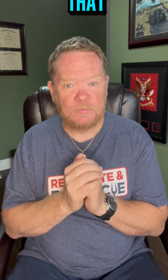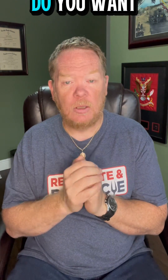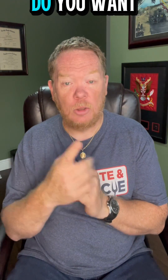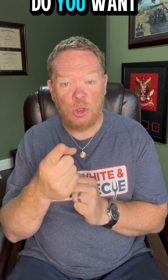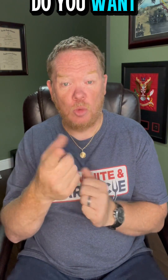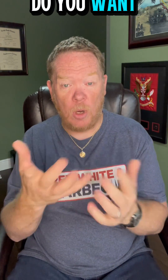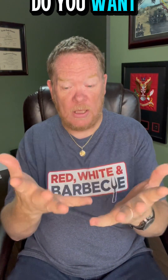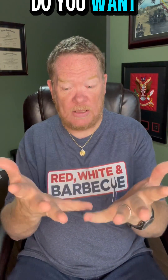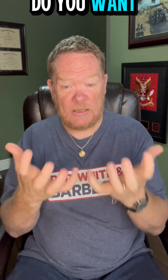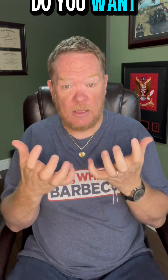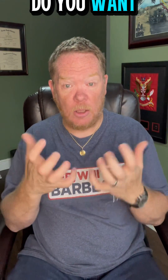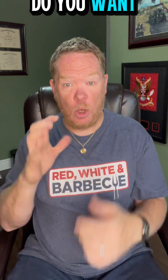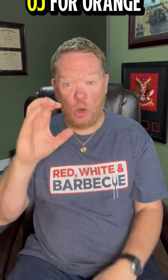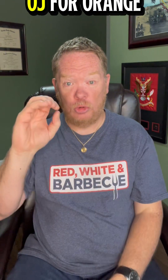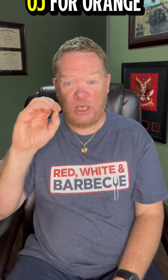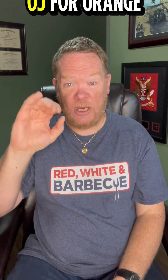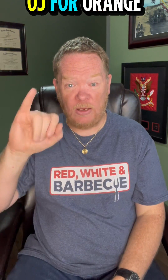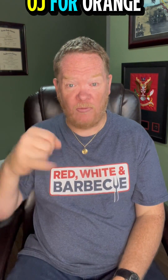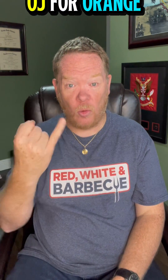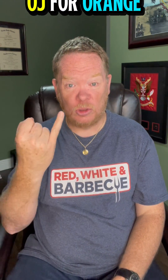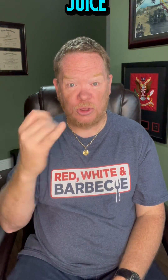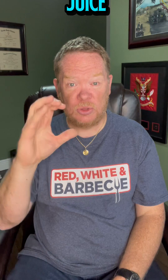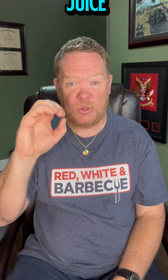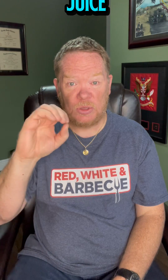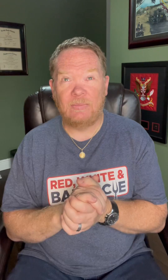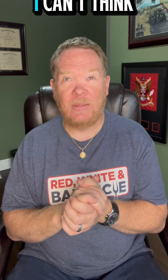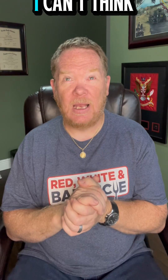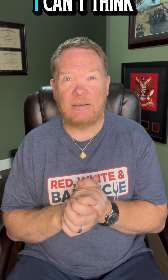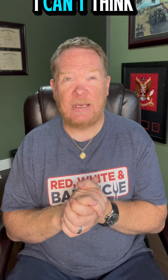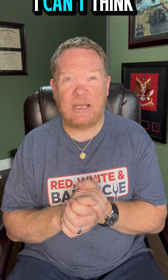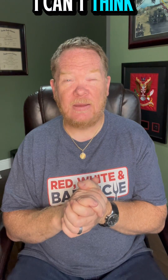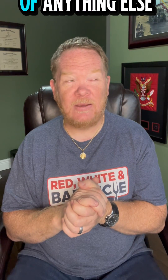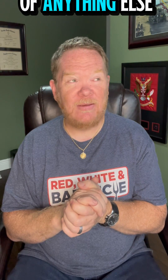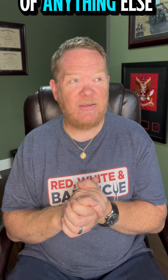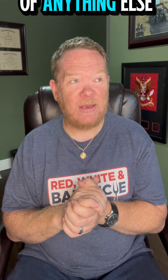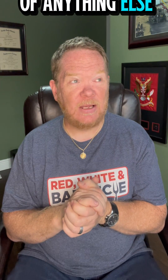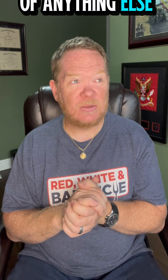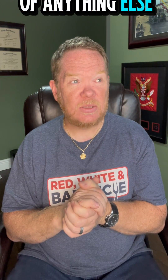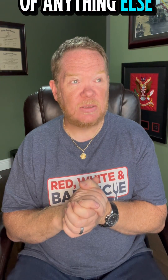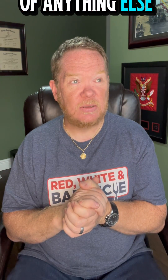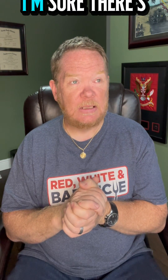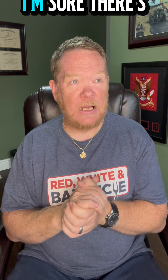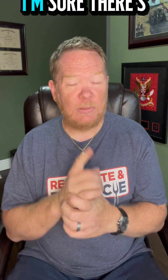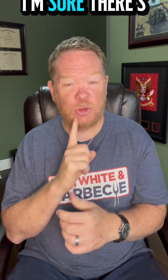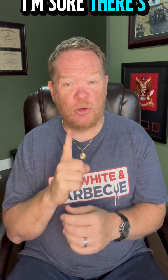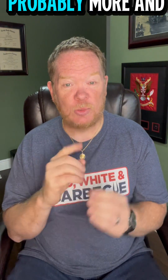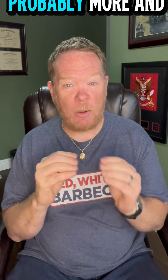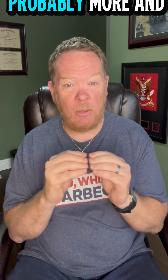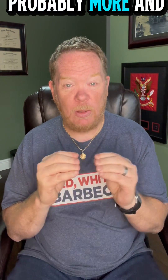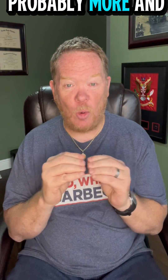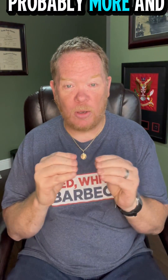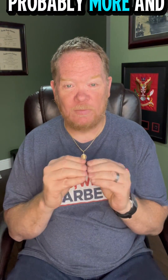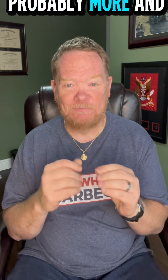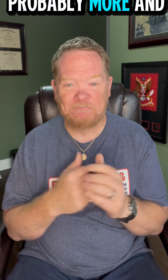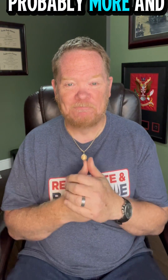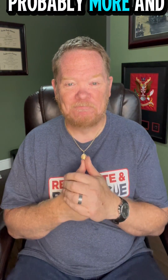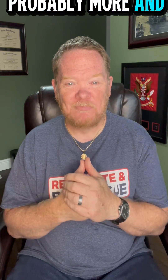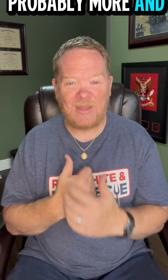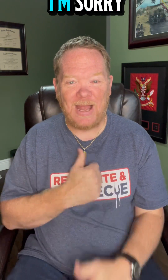Do you want OJ for orange juice? I can't think of anything else. I'm sure there's probably more. And I'm